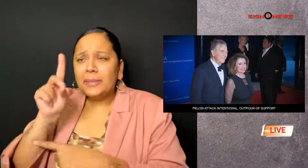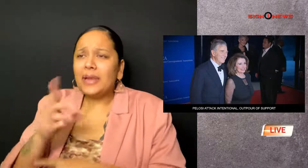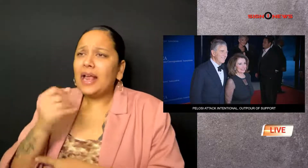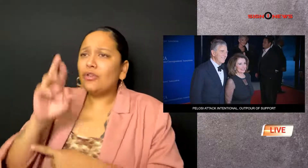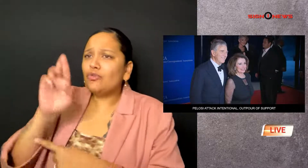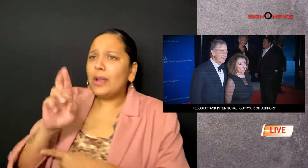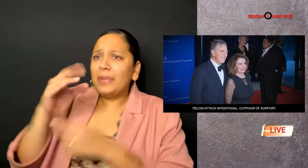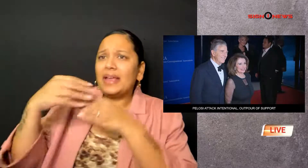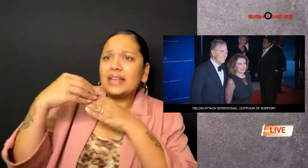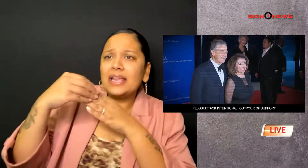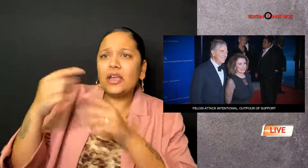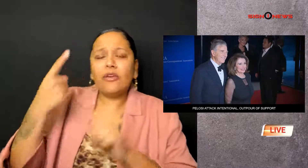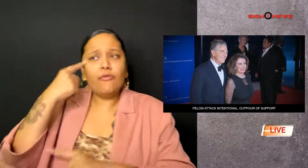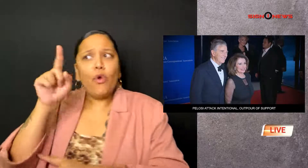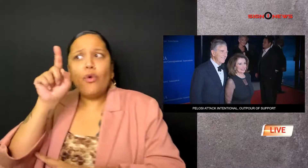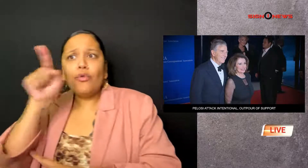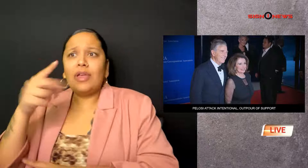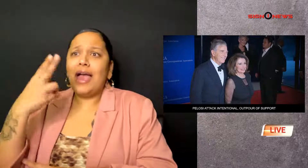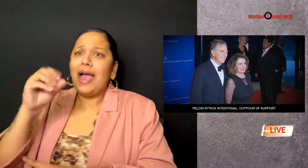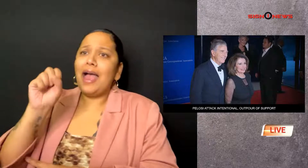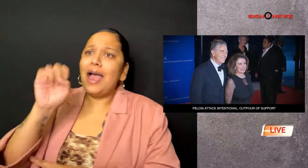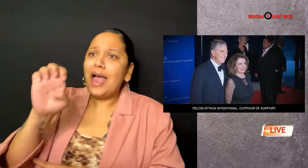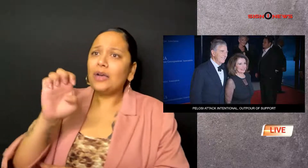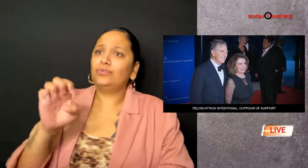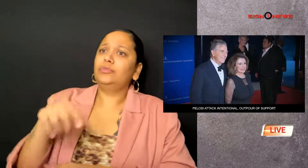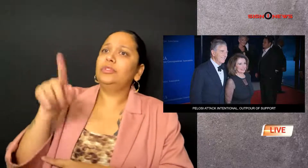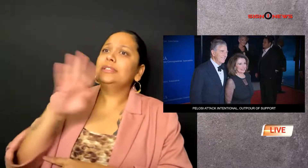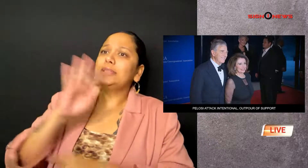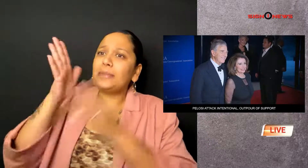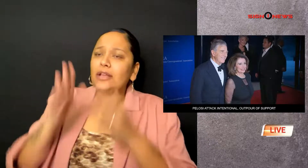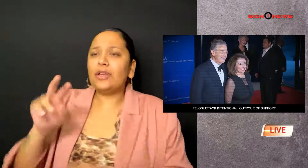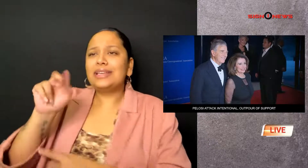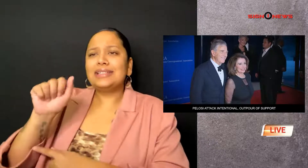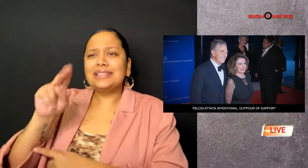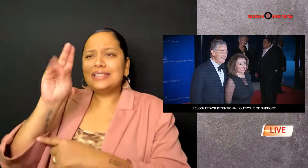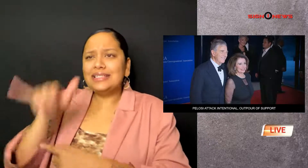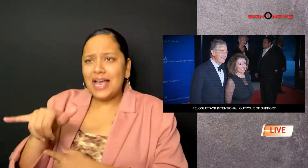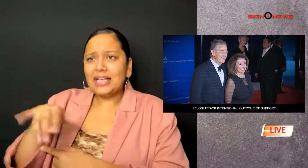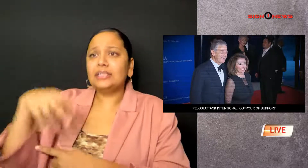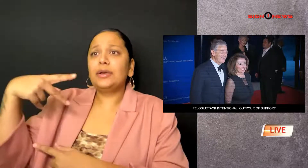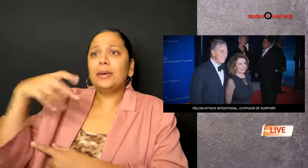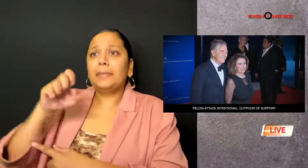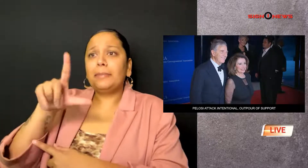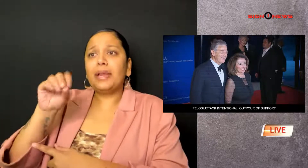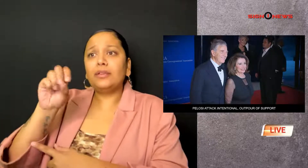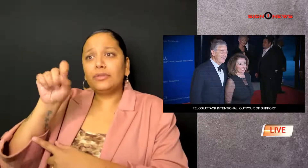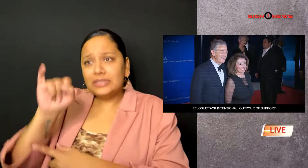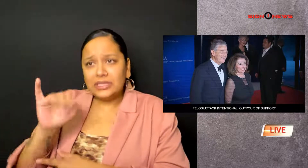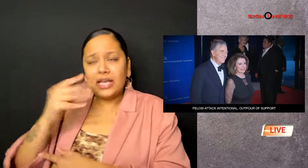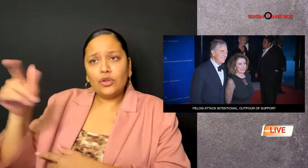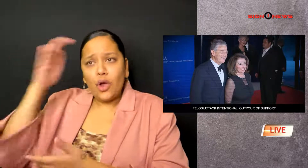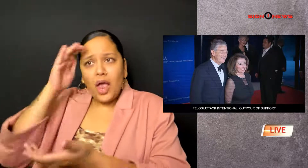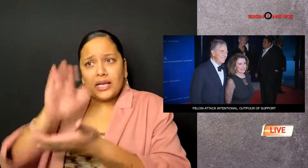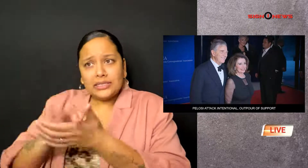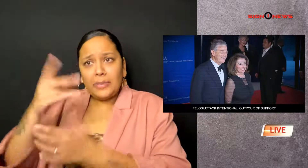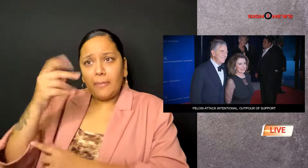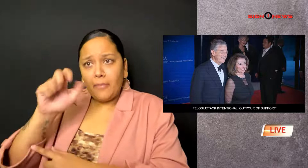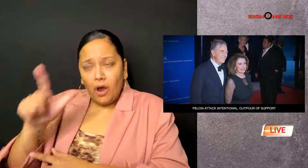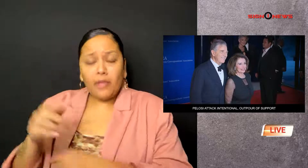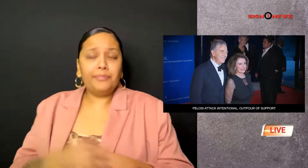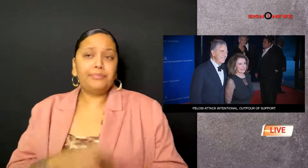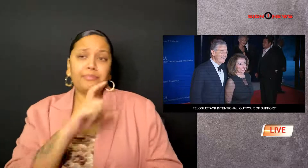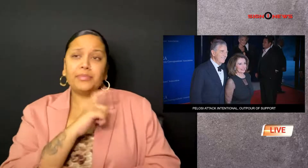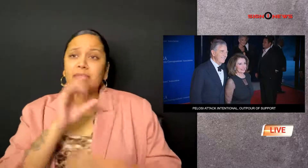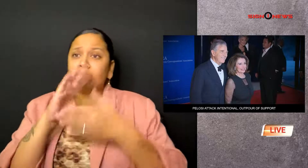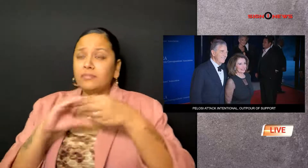There has been an outpouring of support from Democrats and Republican leaders for House Speaker Nancy